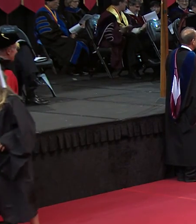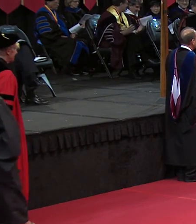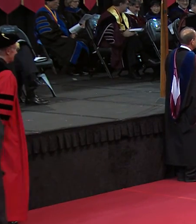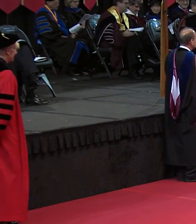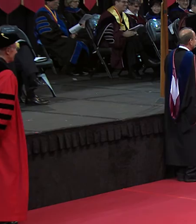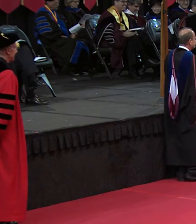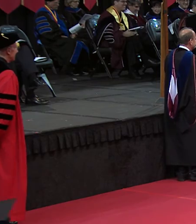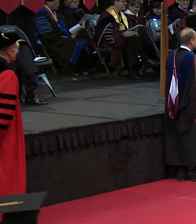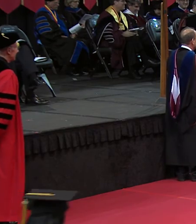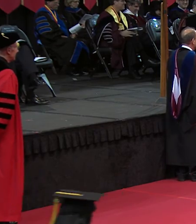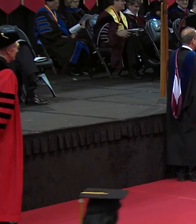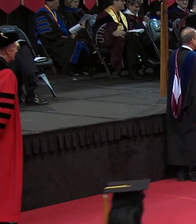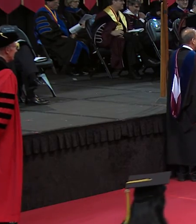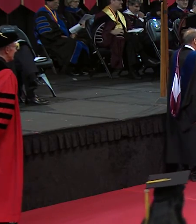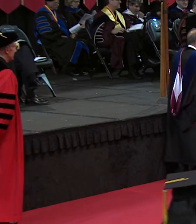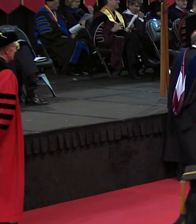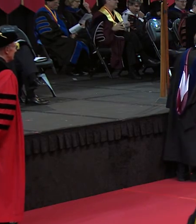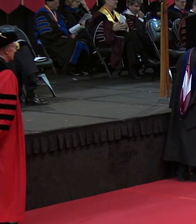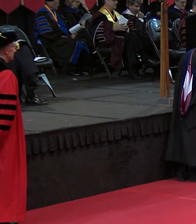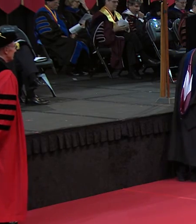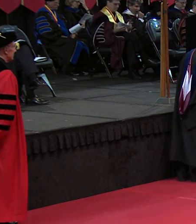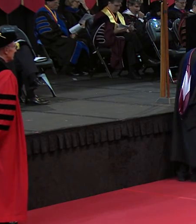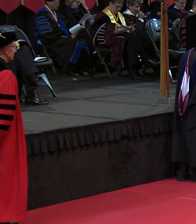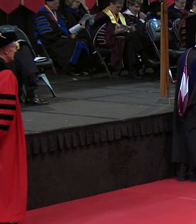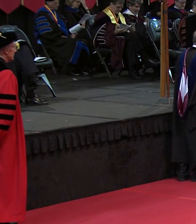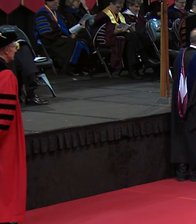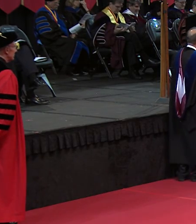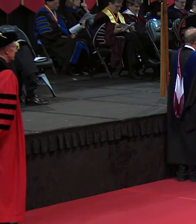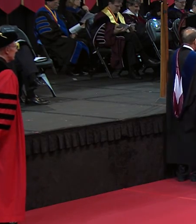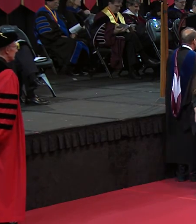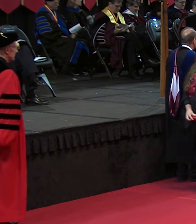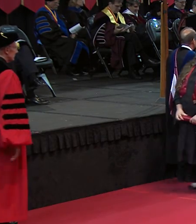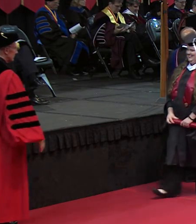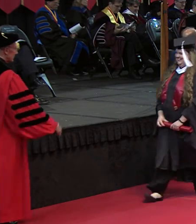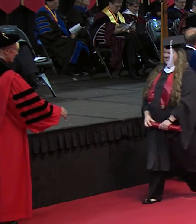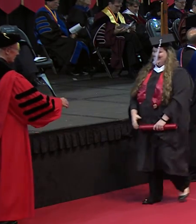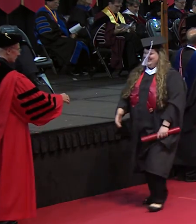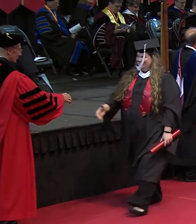Master of Arts in Teaching Spanish as a Foreign Language,